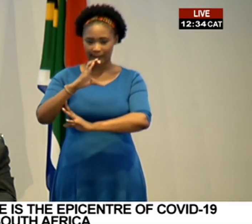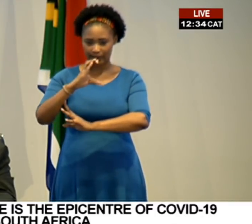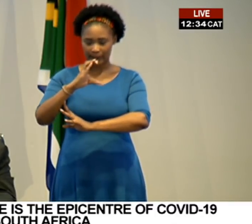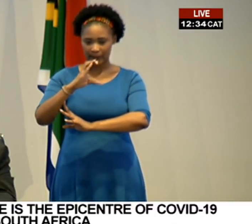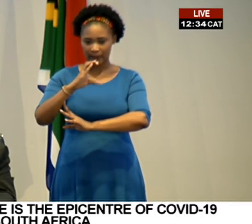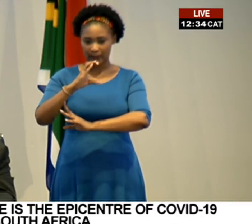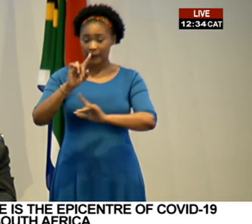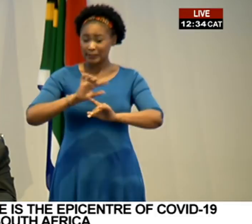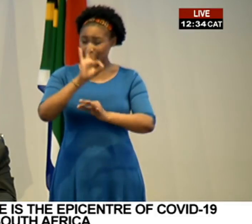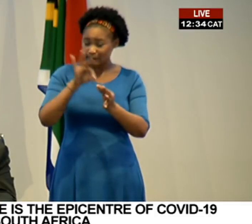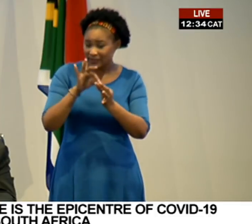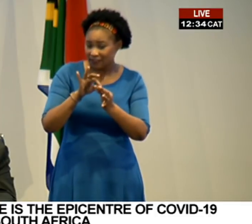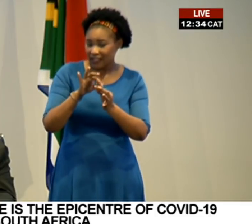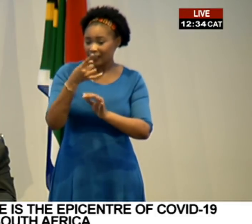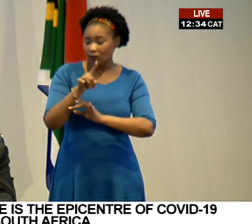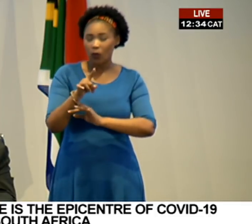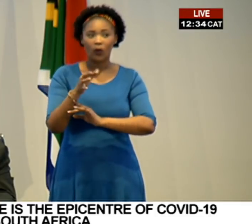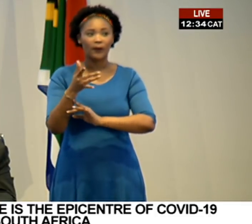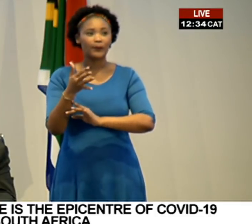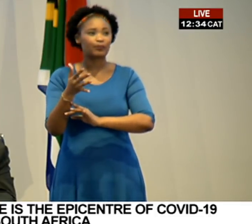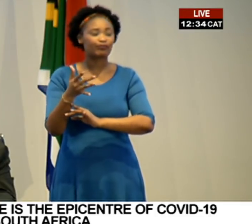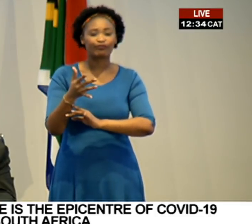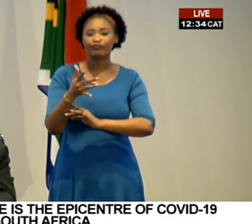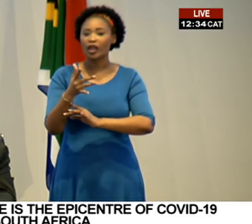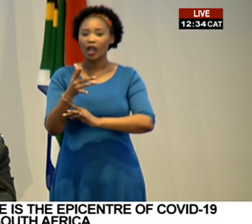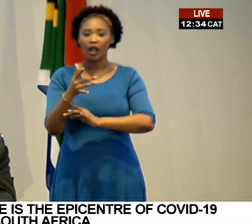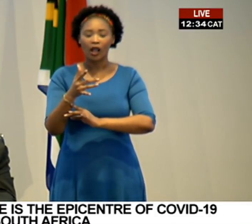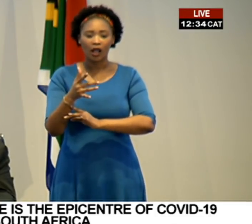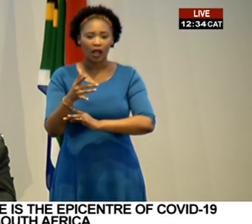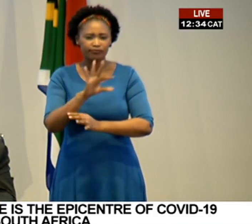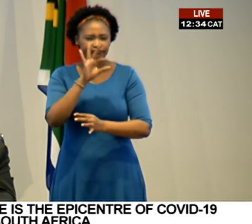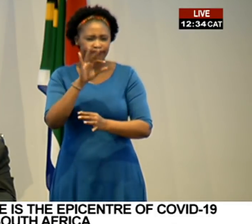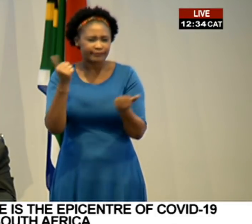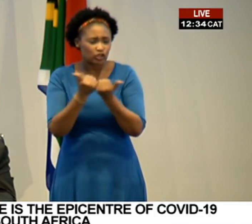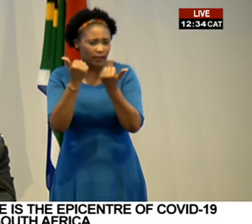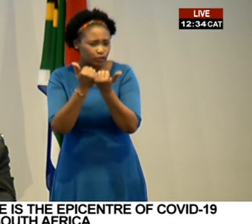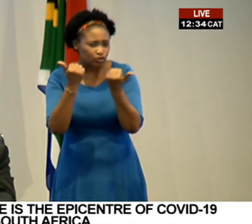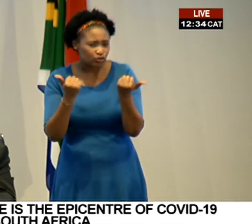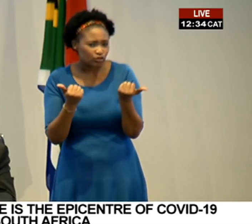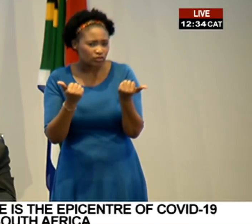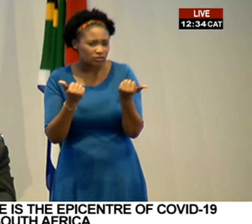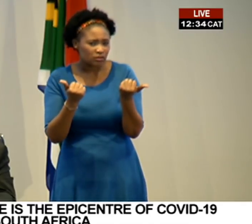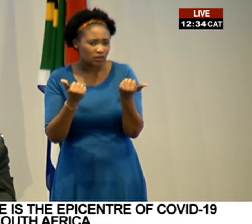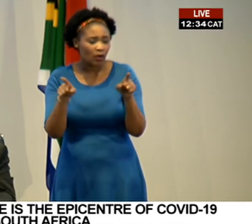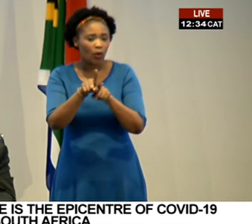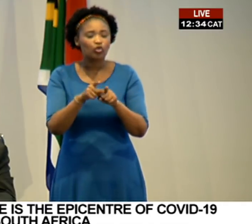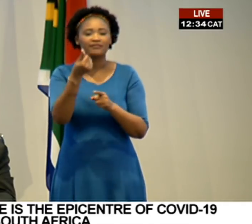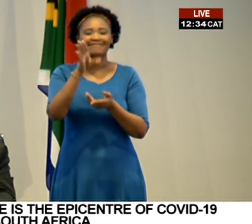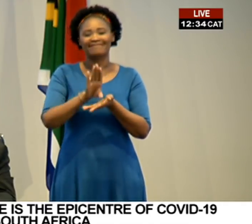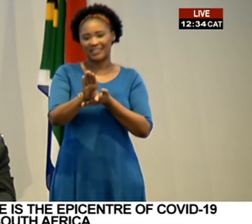Cape, particularly when it comes to staffing challenges as well as the